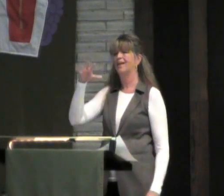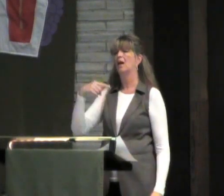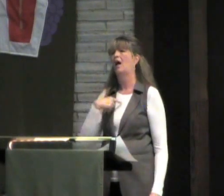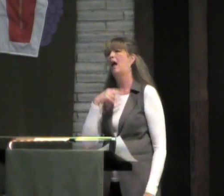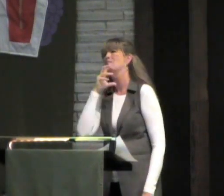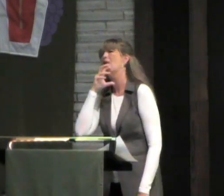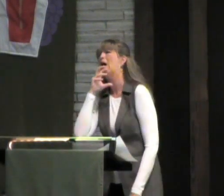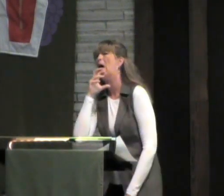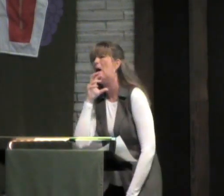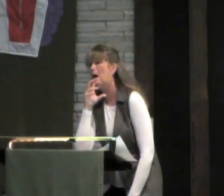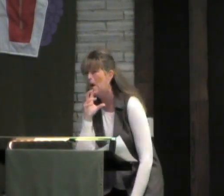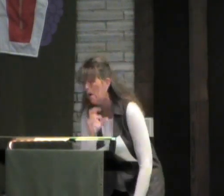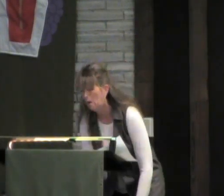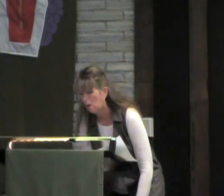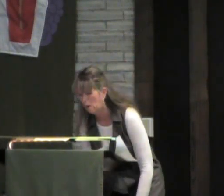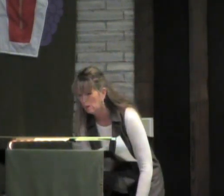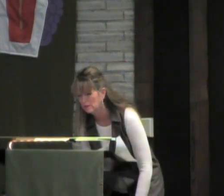maybe they say, oh, I'm so old.